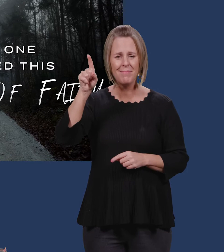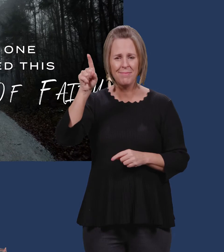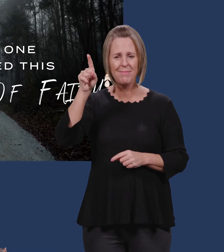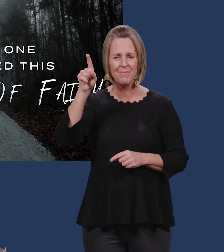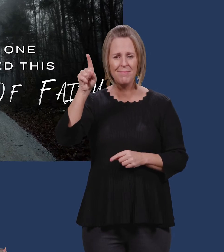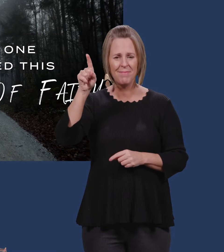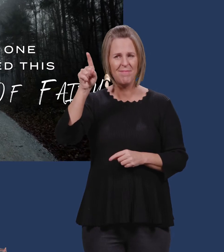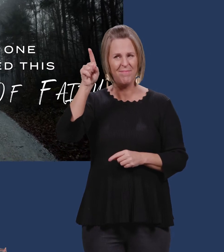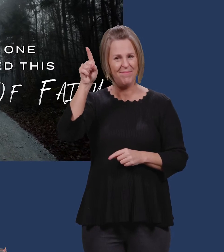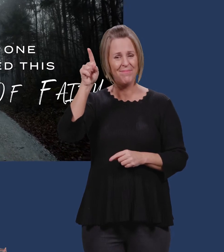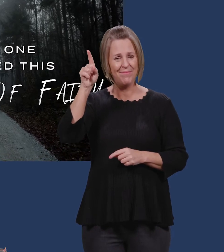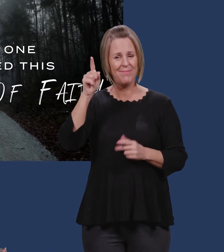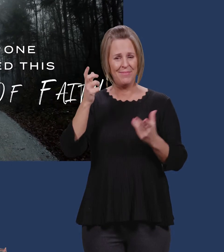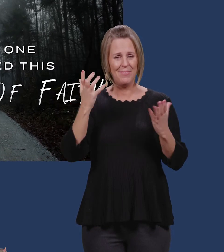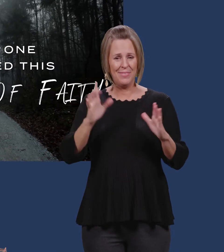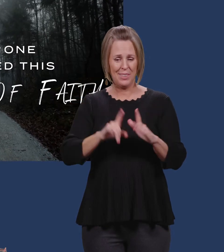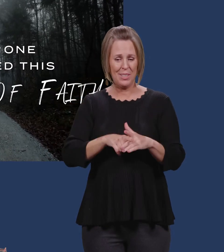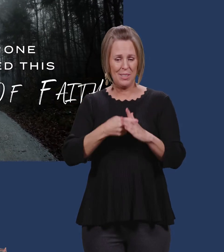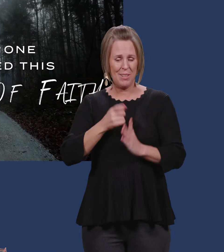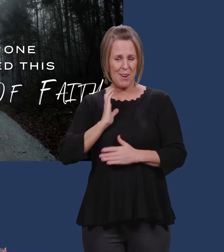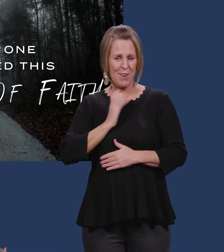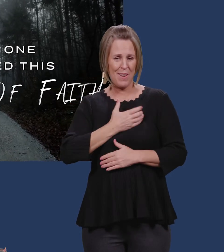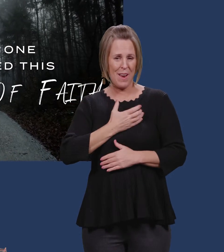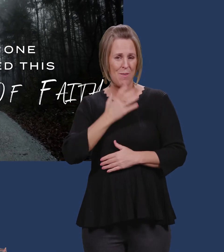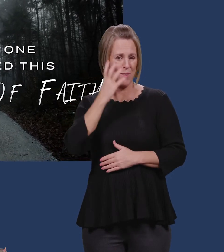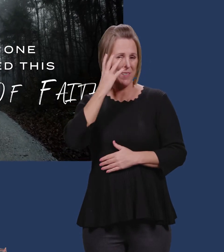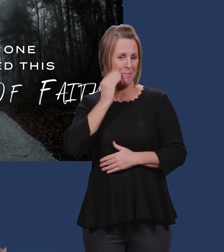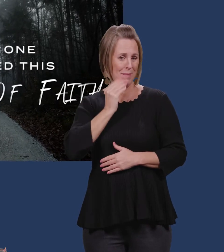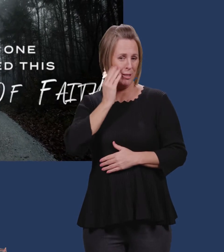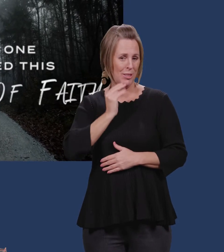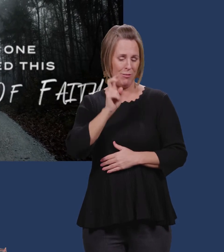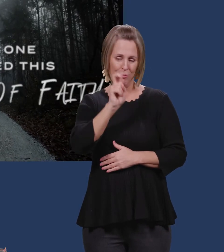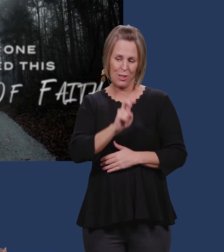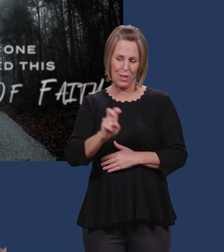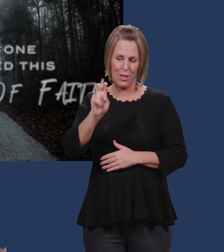He is the one who started this journey of faith.